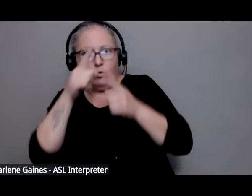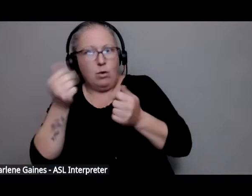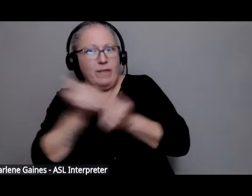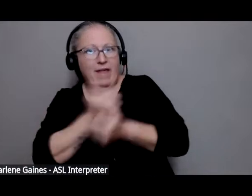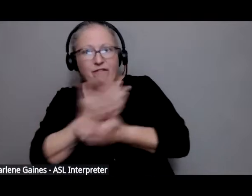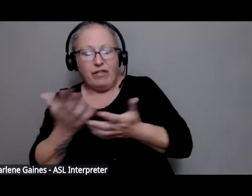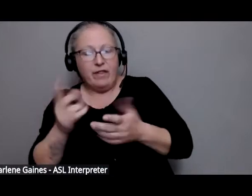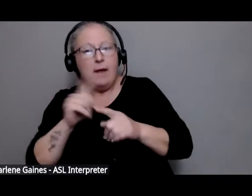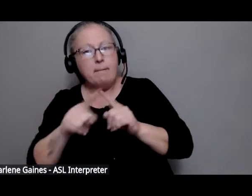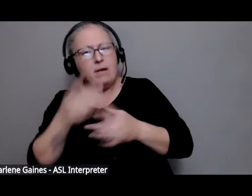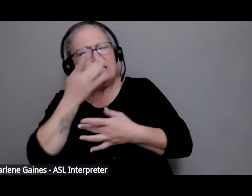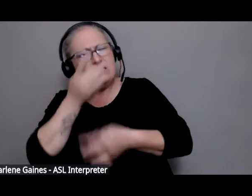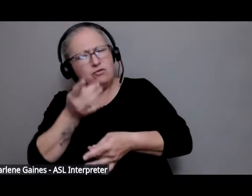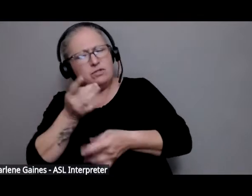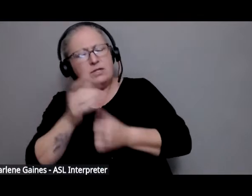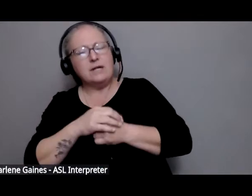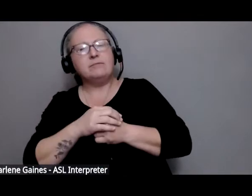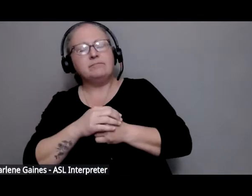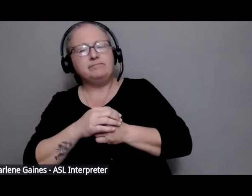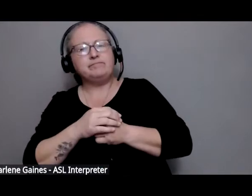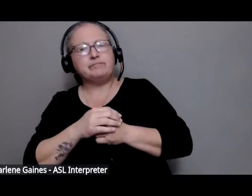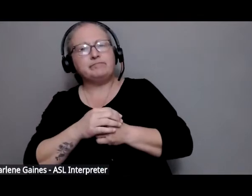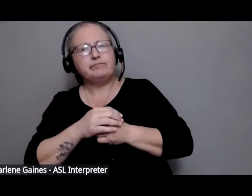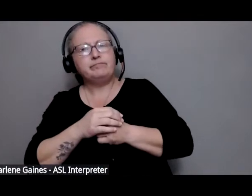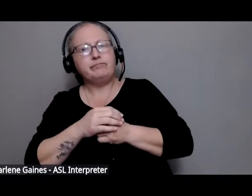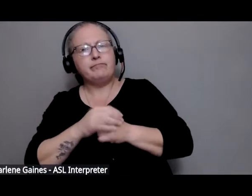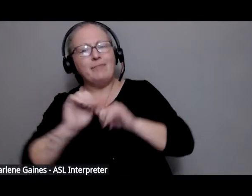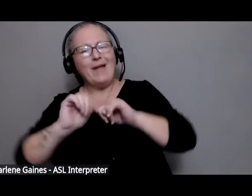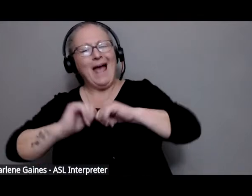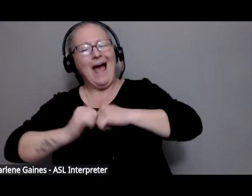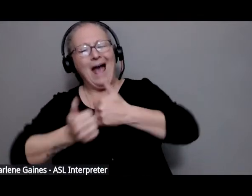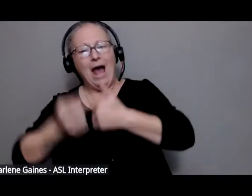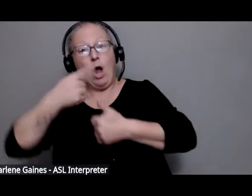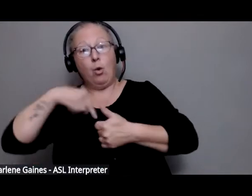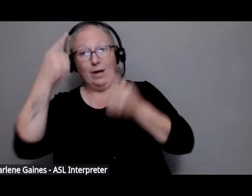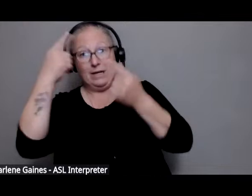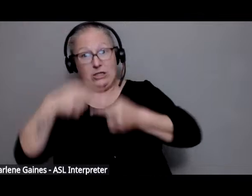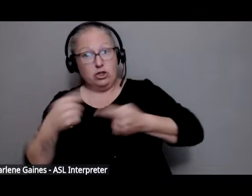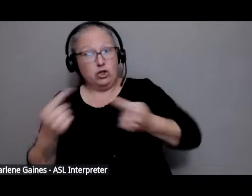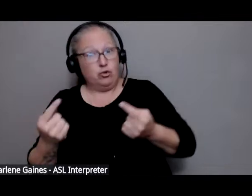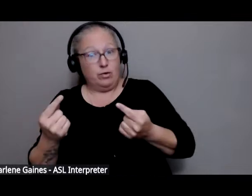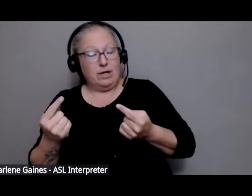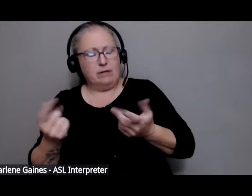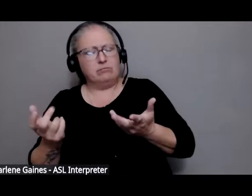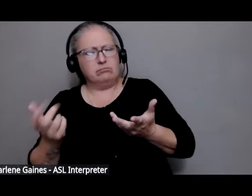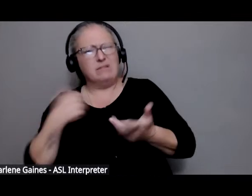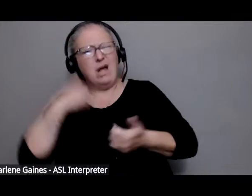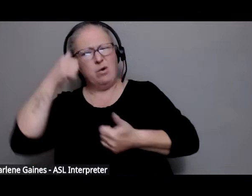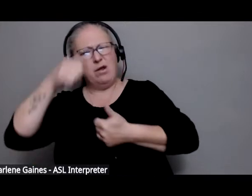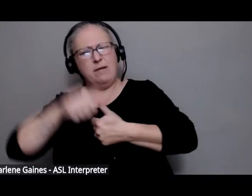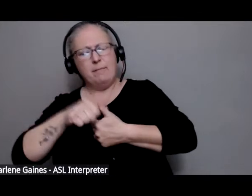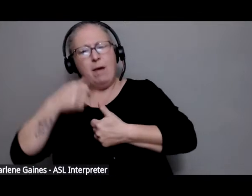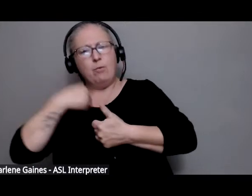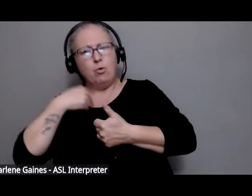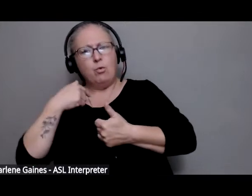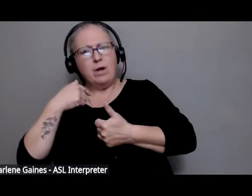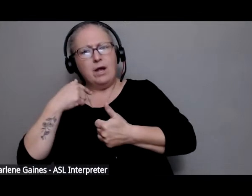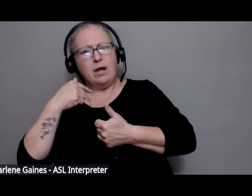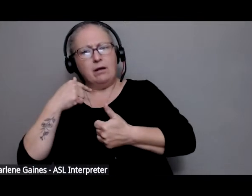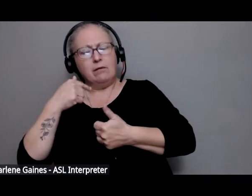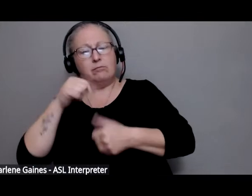but it was really interesting, the dynamics of how we disagreed. I remember when we were raising the pride